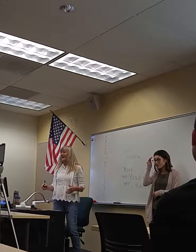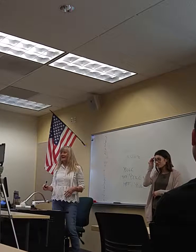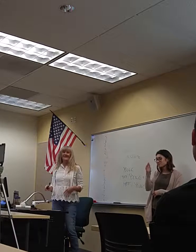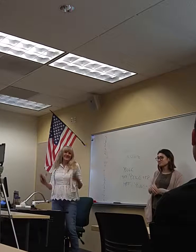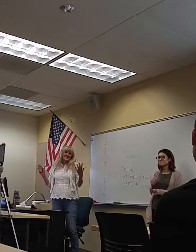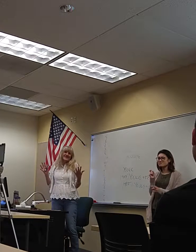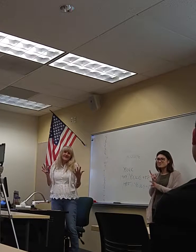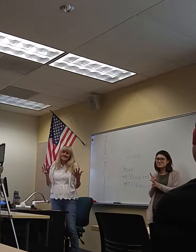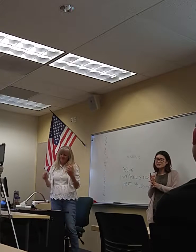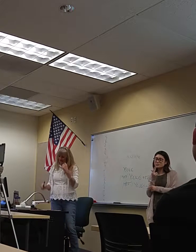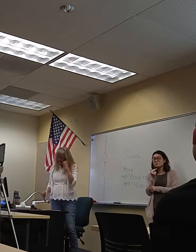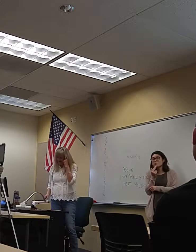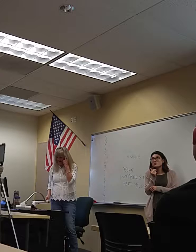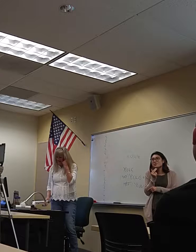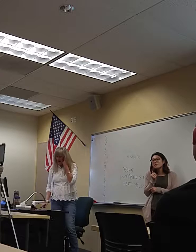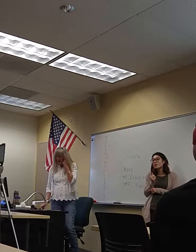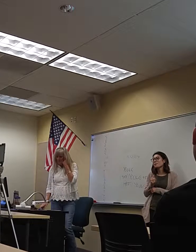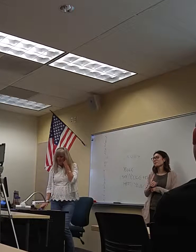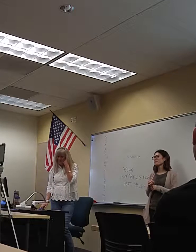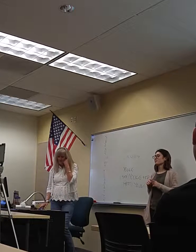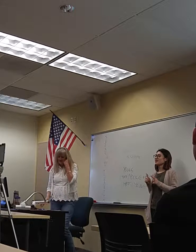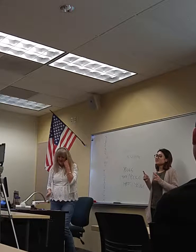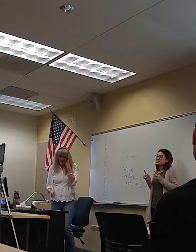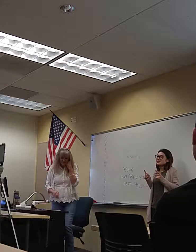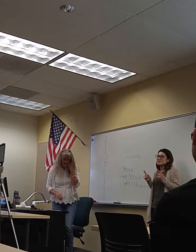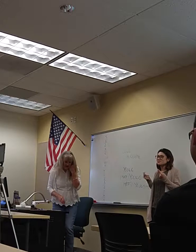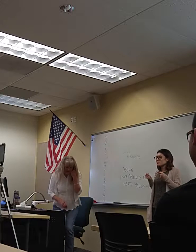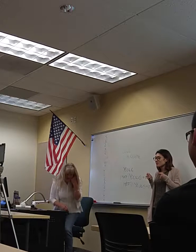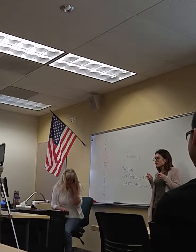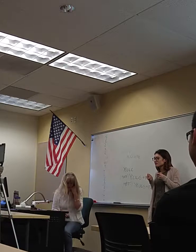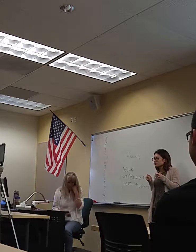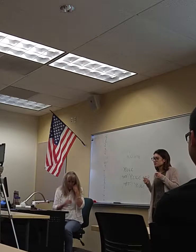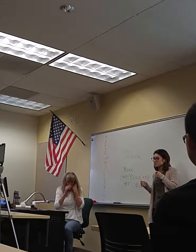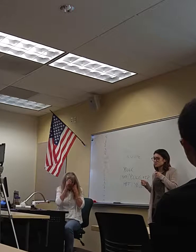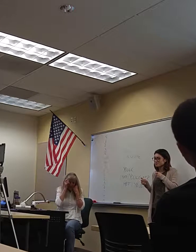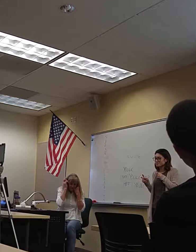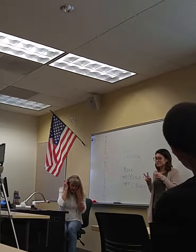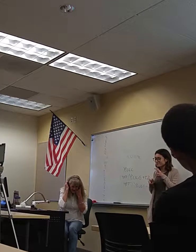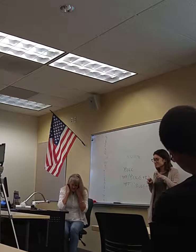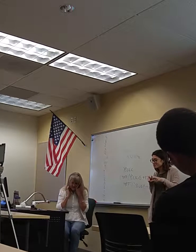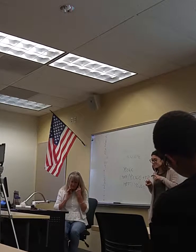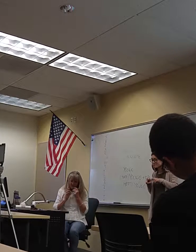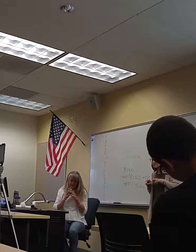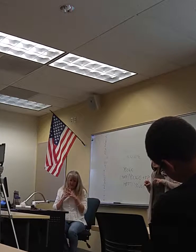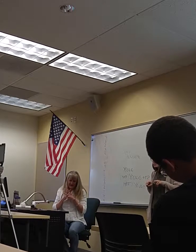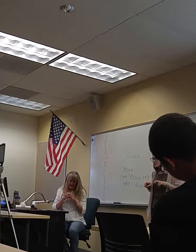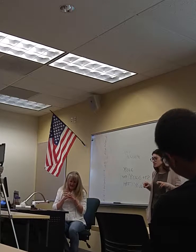right? I mean, she's cute as a bug's ear, but she was trying to figure out the difference between